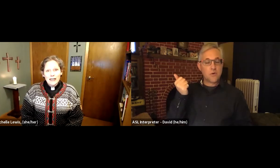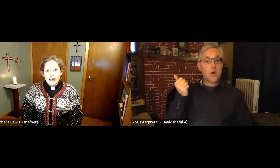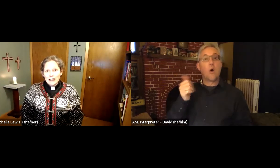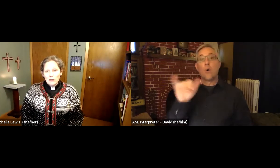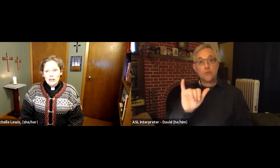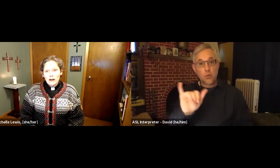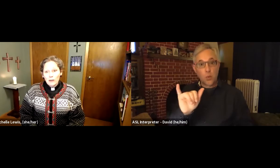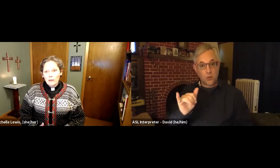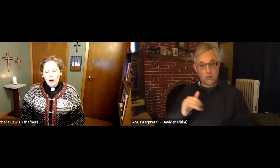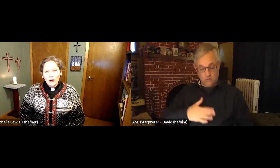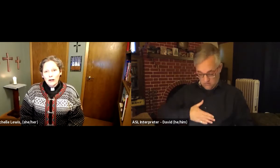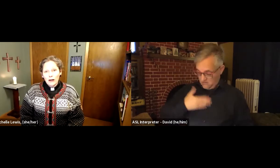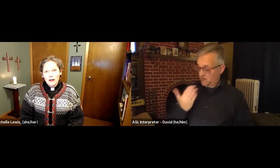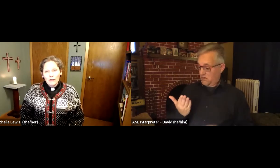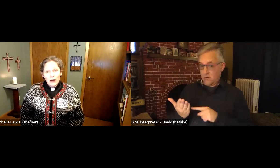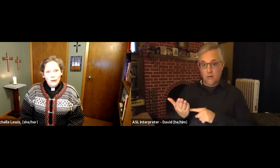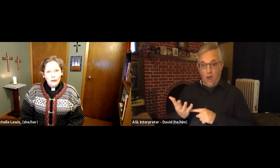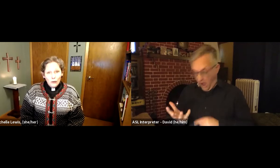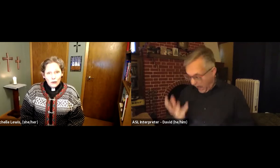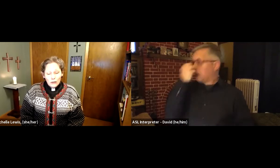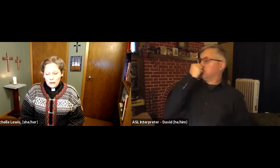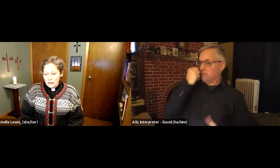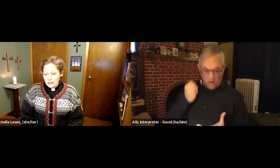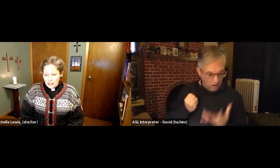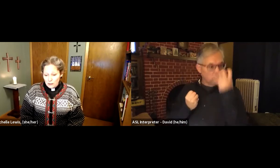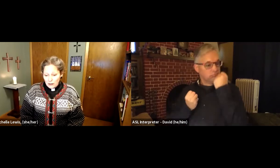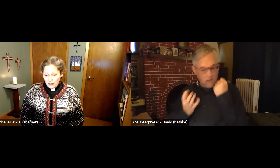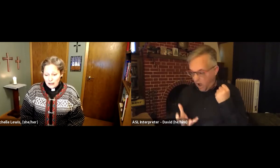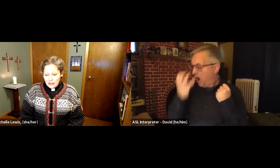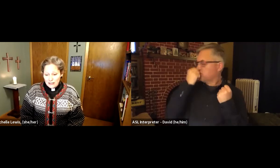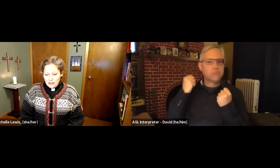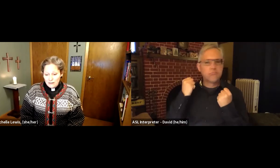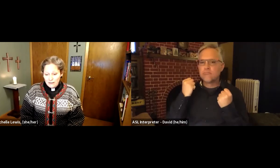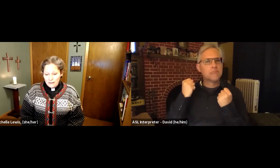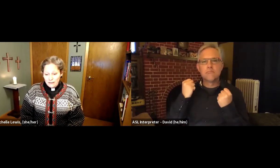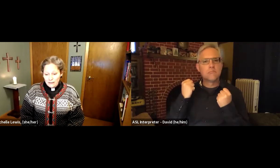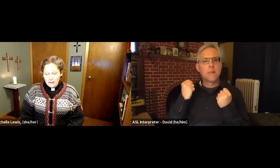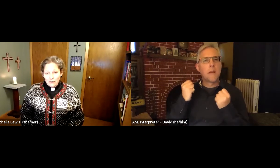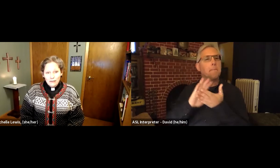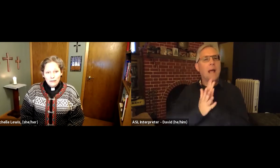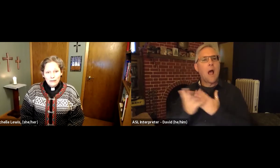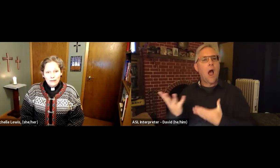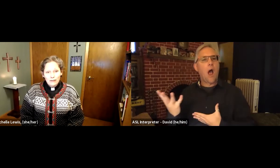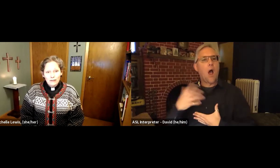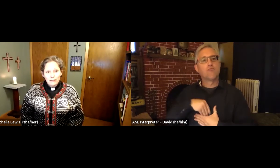Instead, they become part of our normal experience.